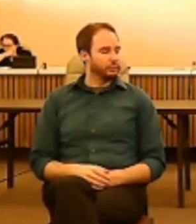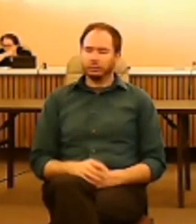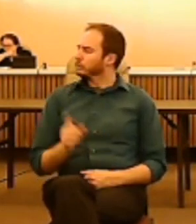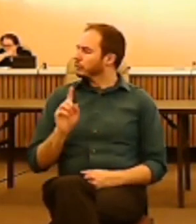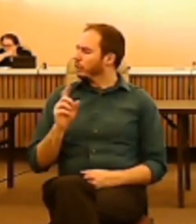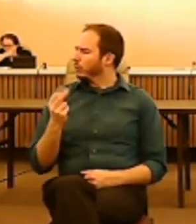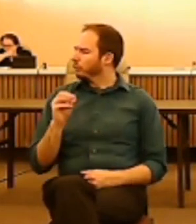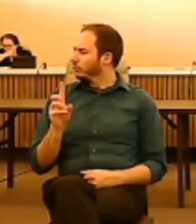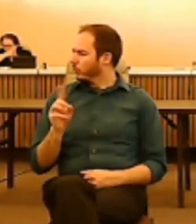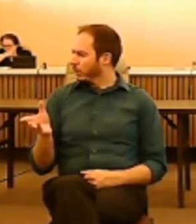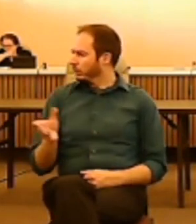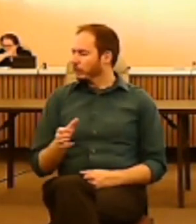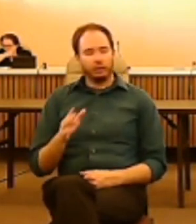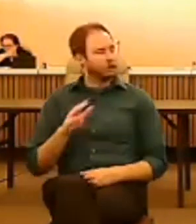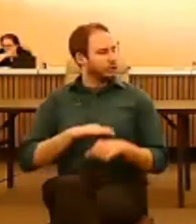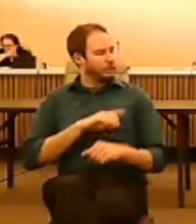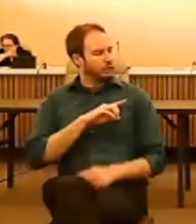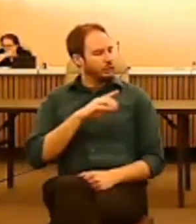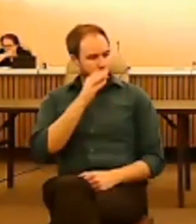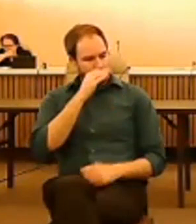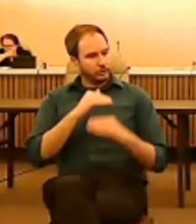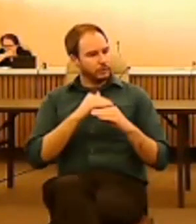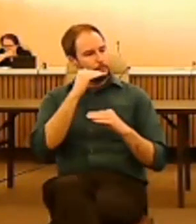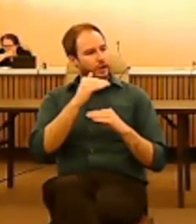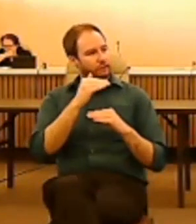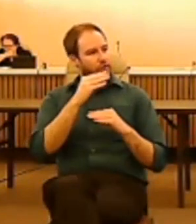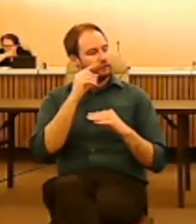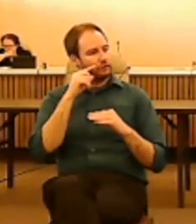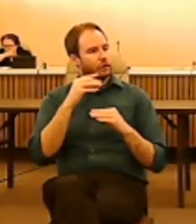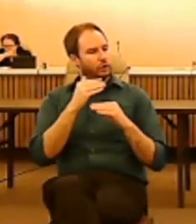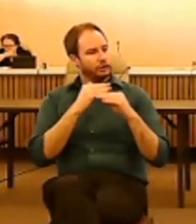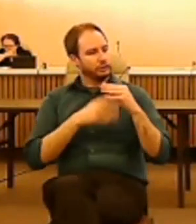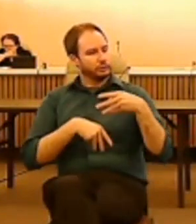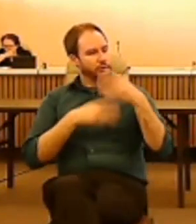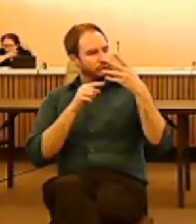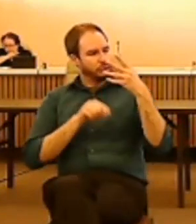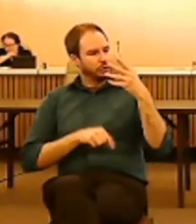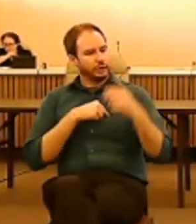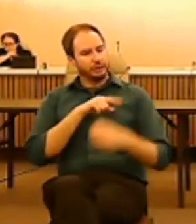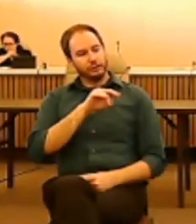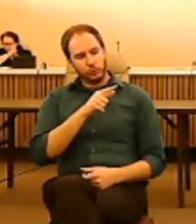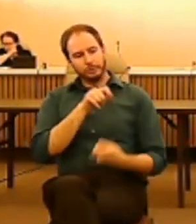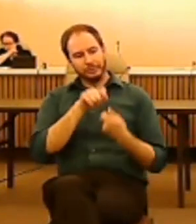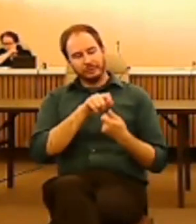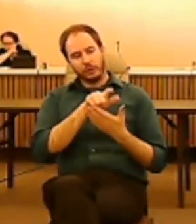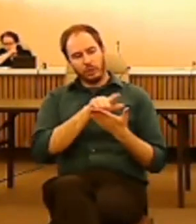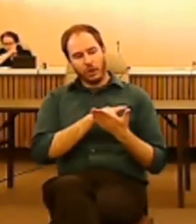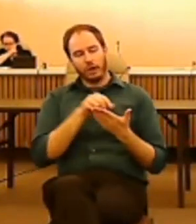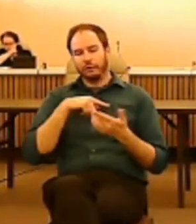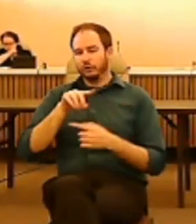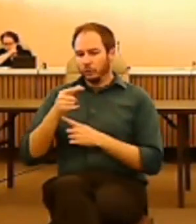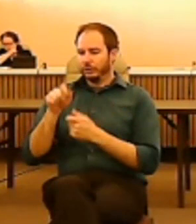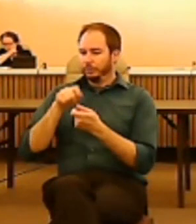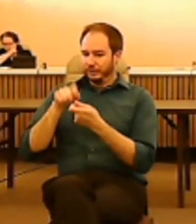the other 1206? there's one up above and then there's one further down. So there's zoning specific laws, then there's zoning